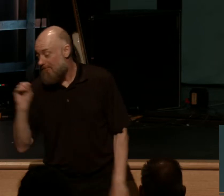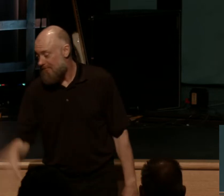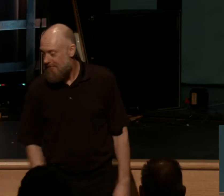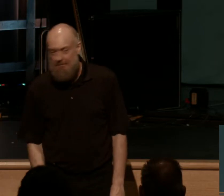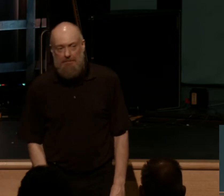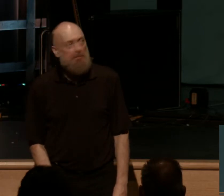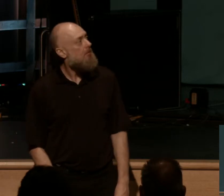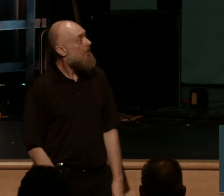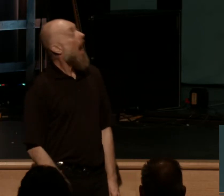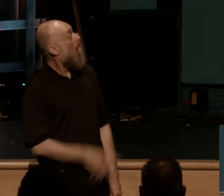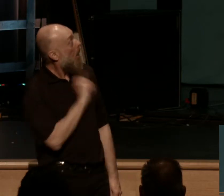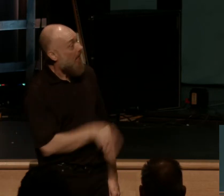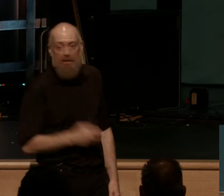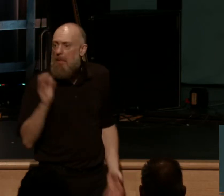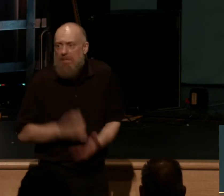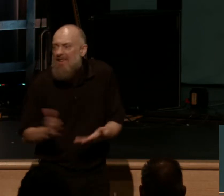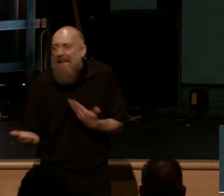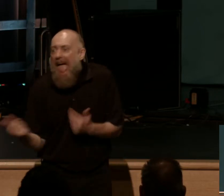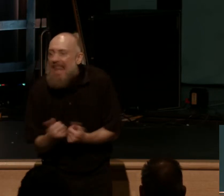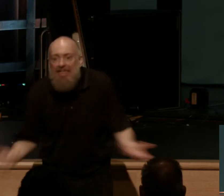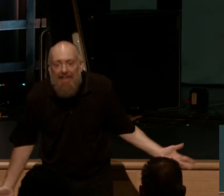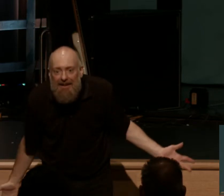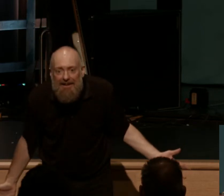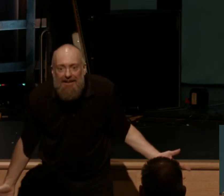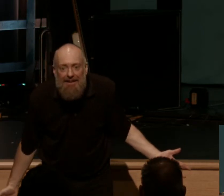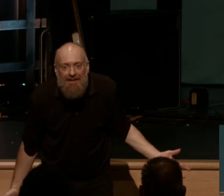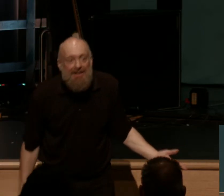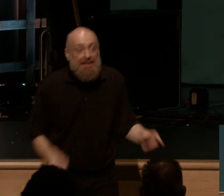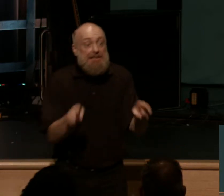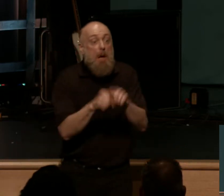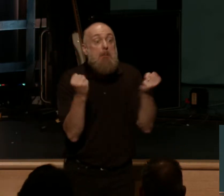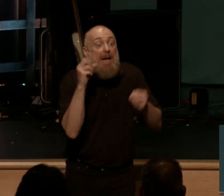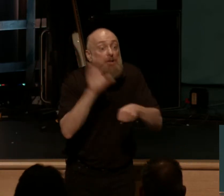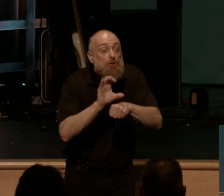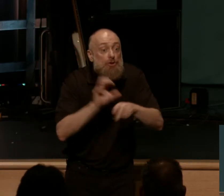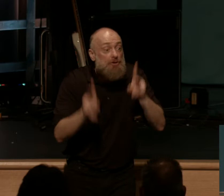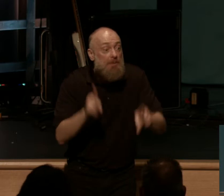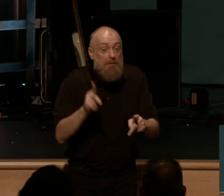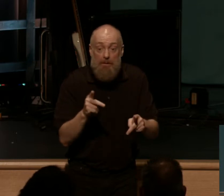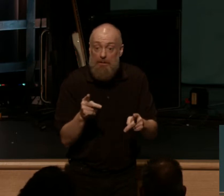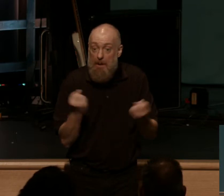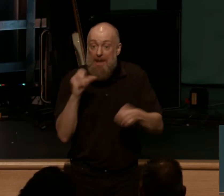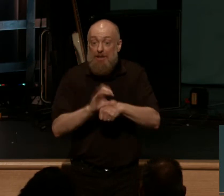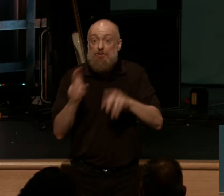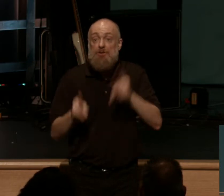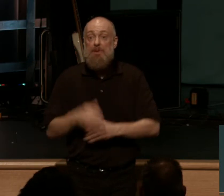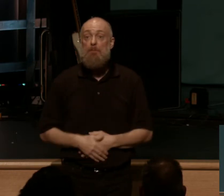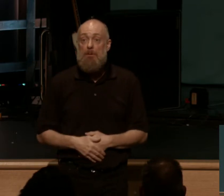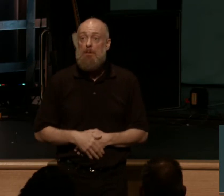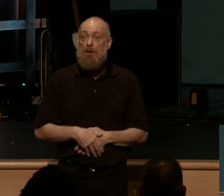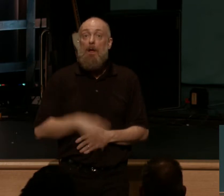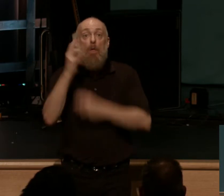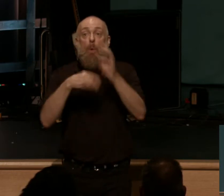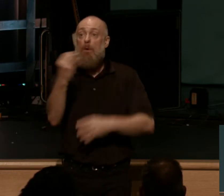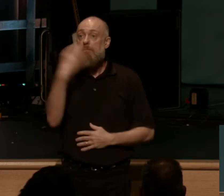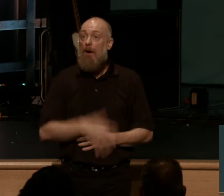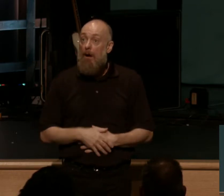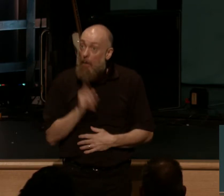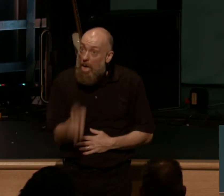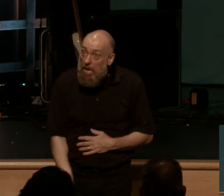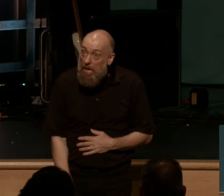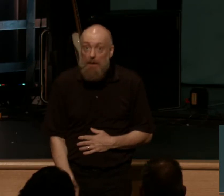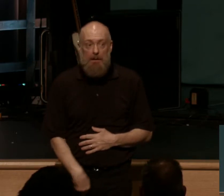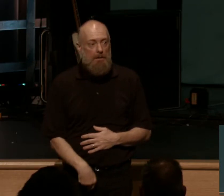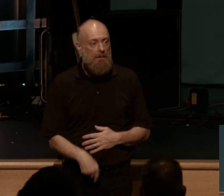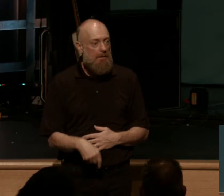because they don't know any better. And I'm telling you, across the church, as long as people remain so infantile with God's word, they'll believe anything too. They'll